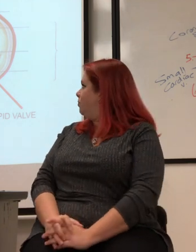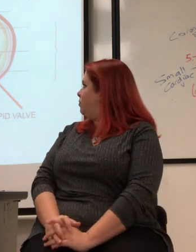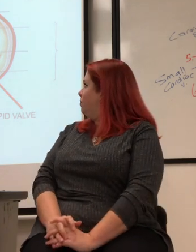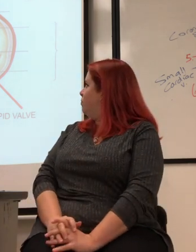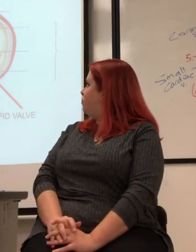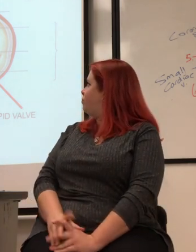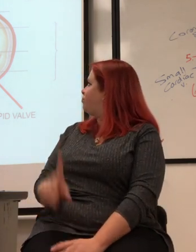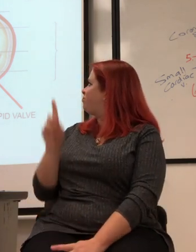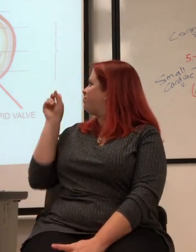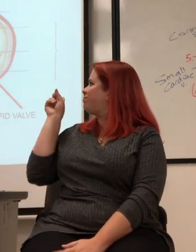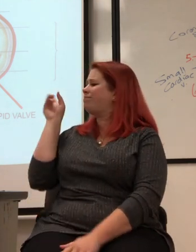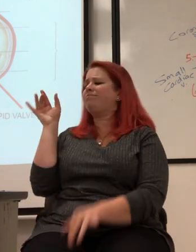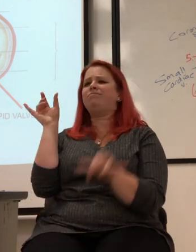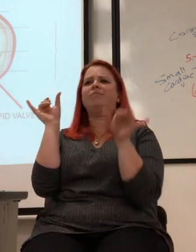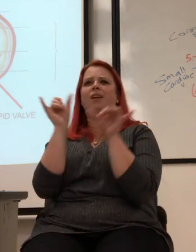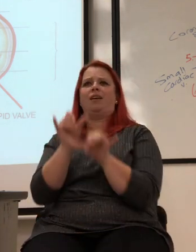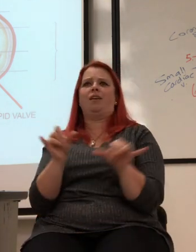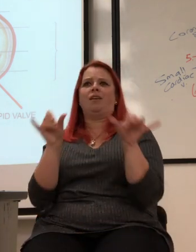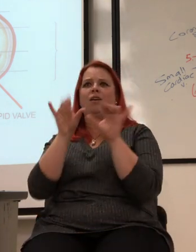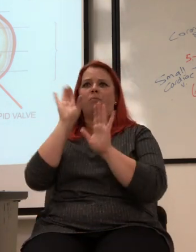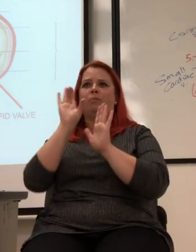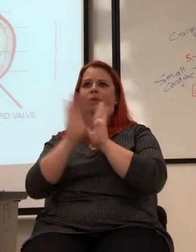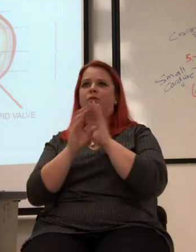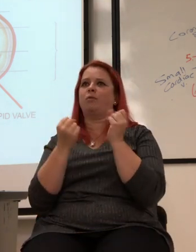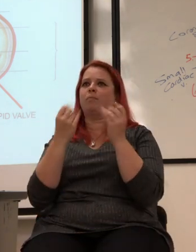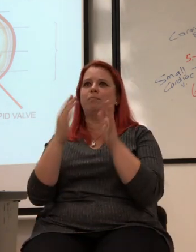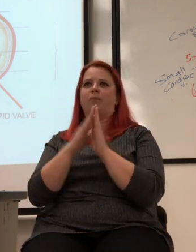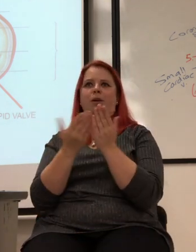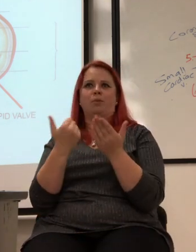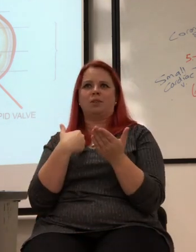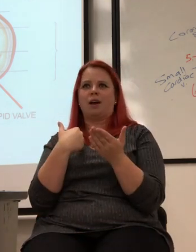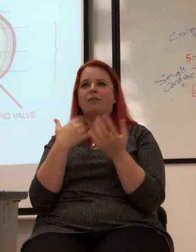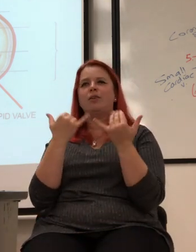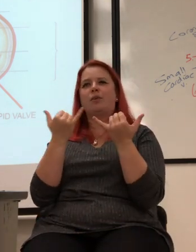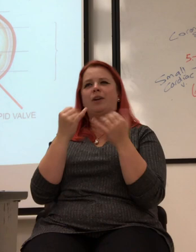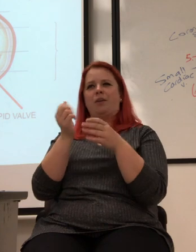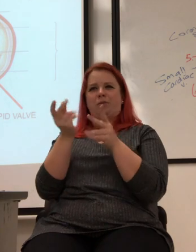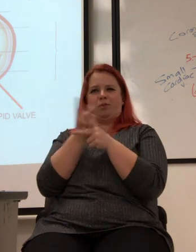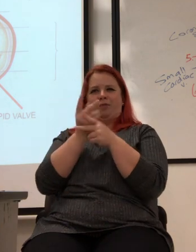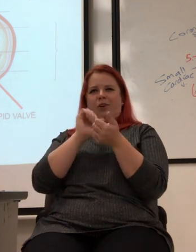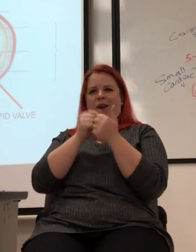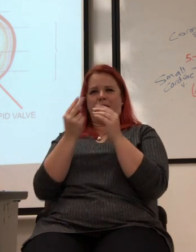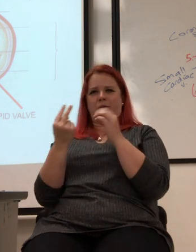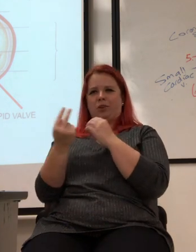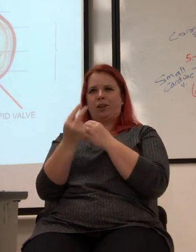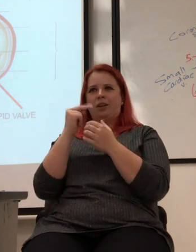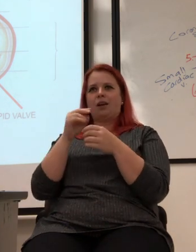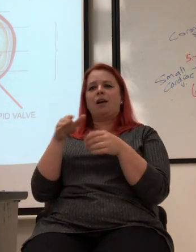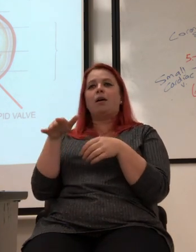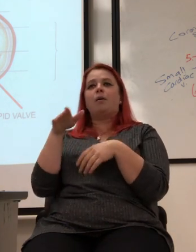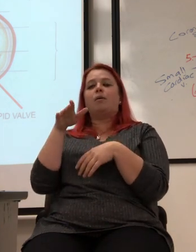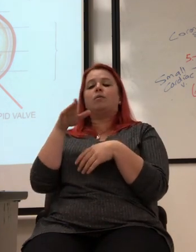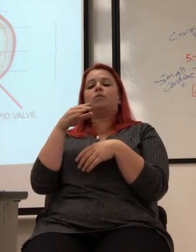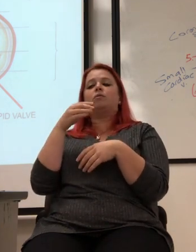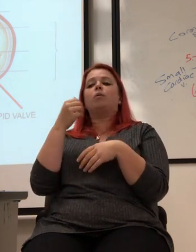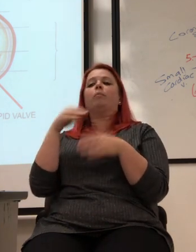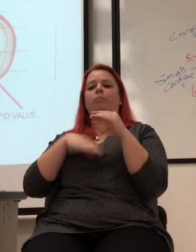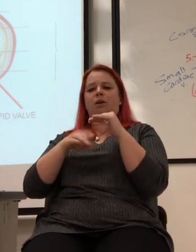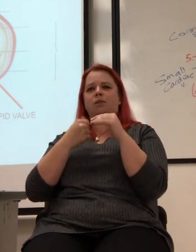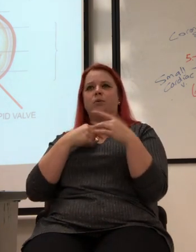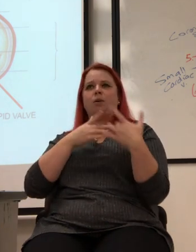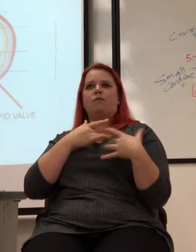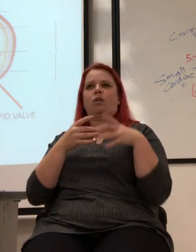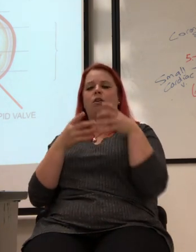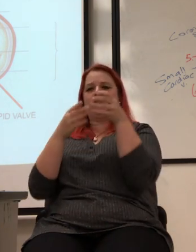This is a very common picture in a lot of books. So let's orient ourselves. They basically chop the top off the heart in the